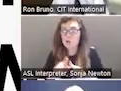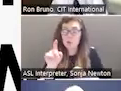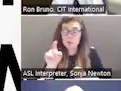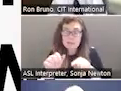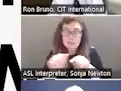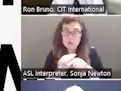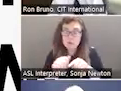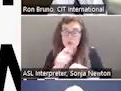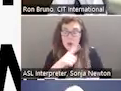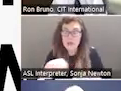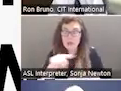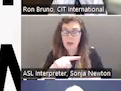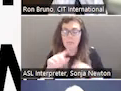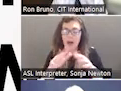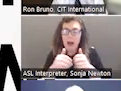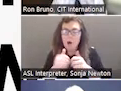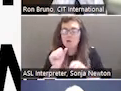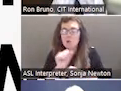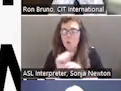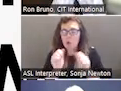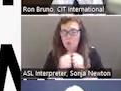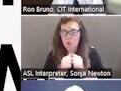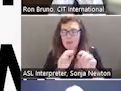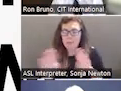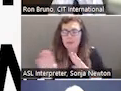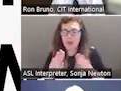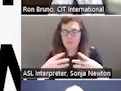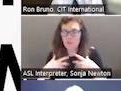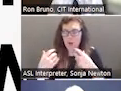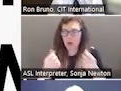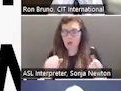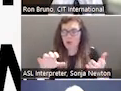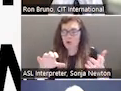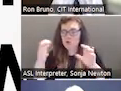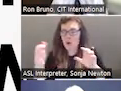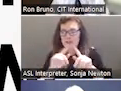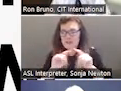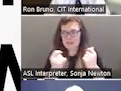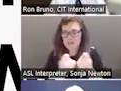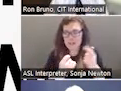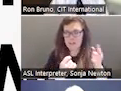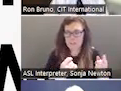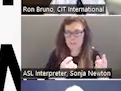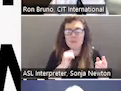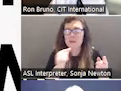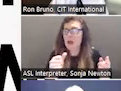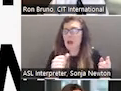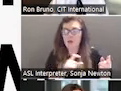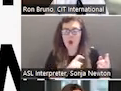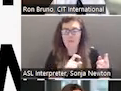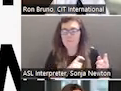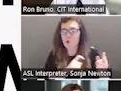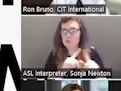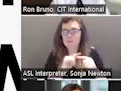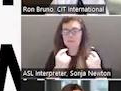with the behavioral health care crisis response team, the non-law enforcement team, so that way